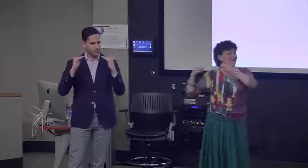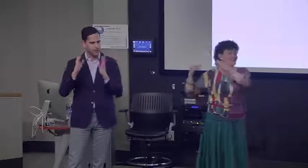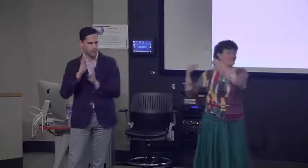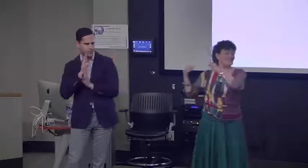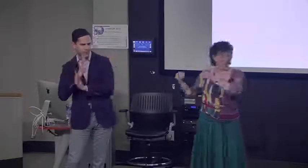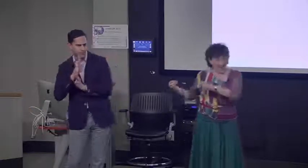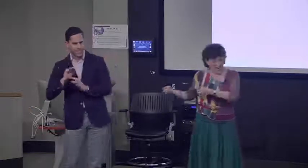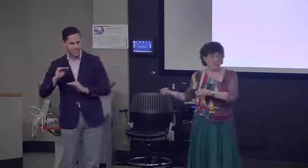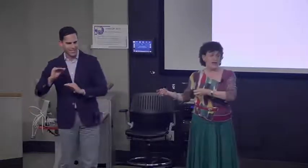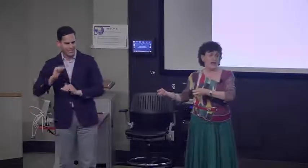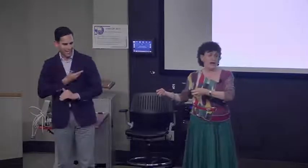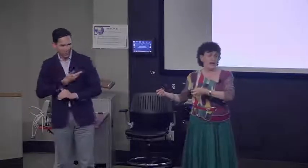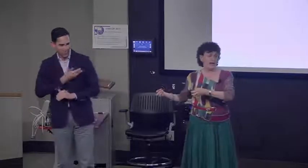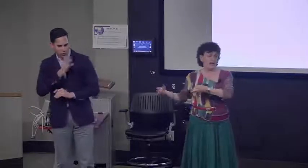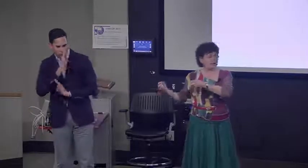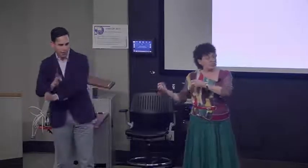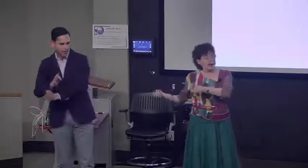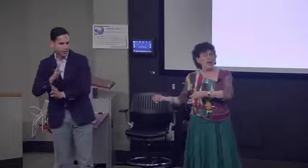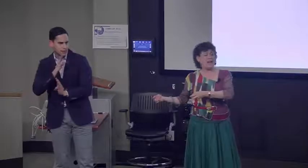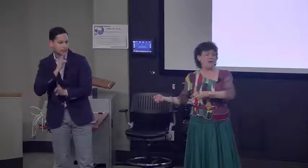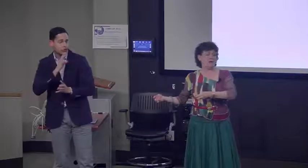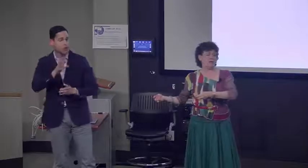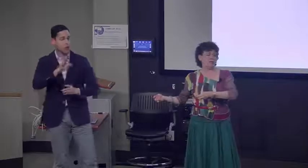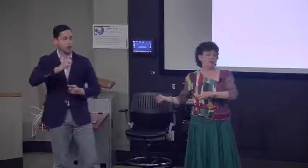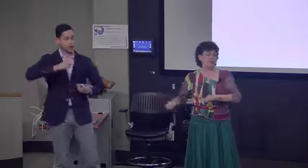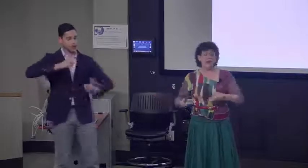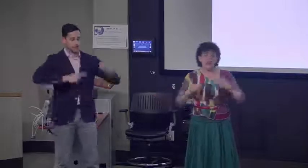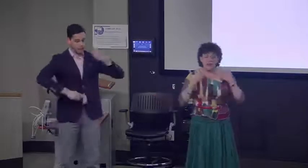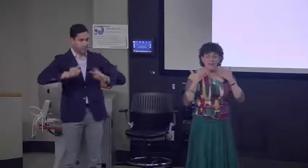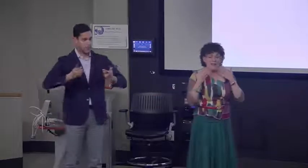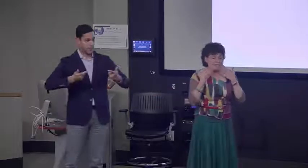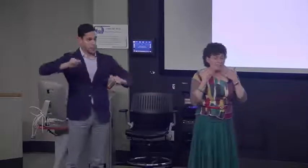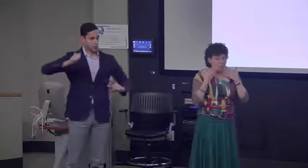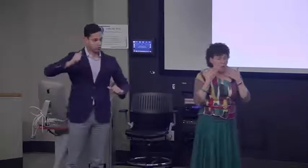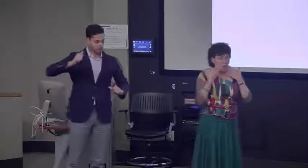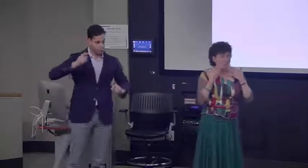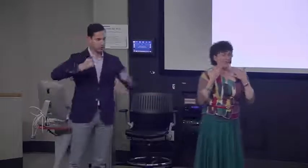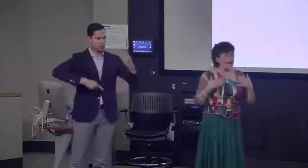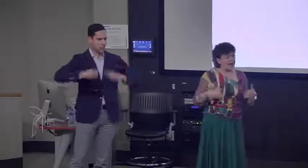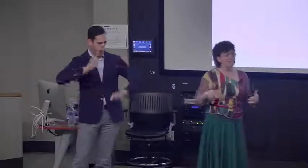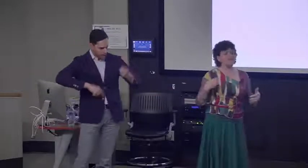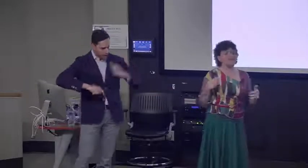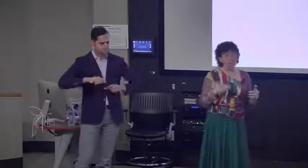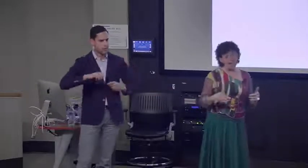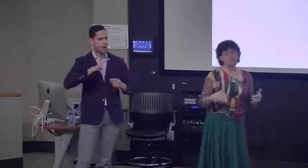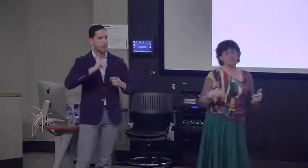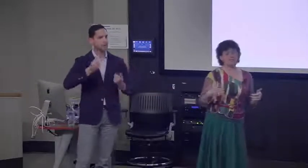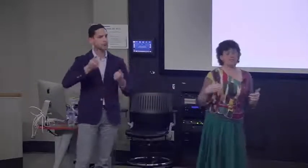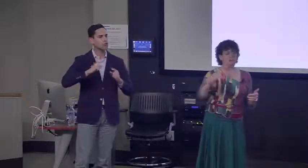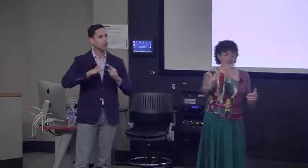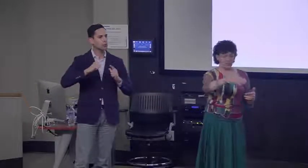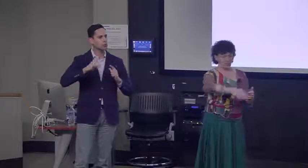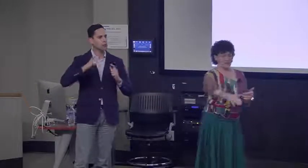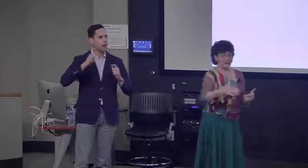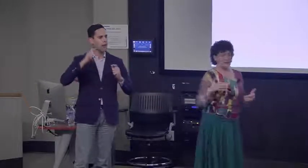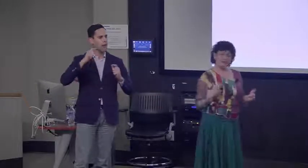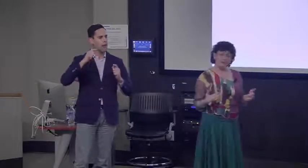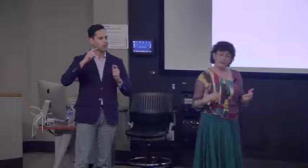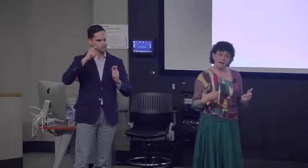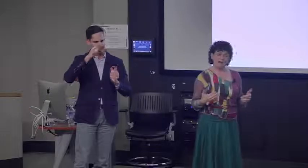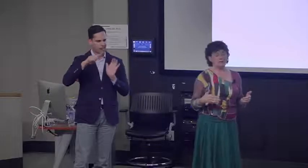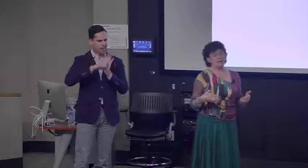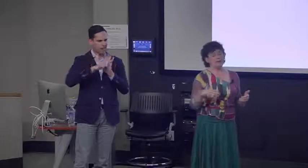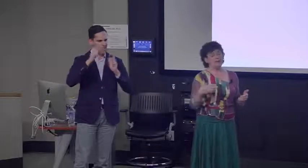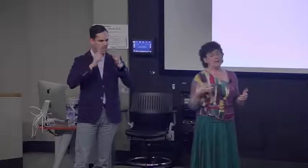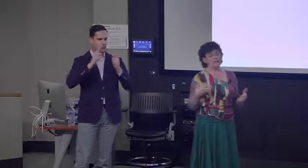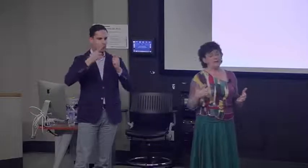they exaggerate their signing motions and they avoid negative facial expressions when they